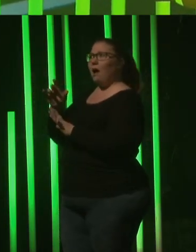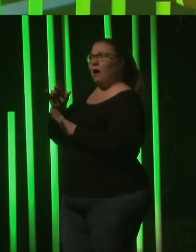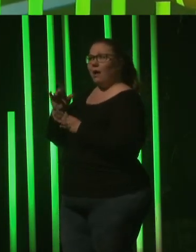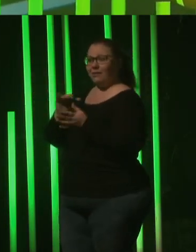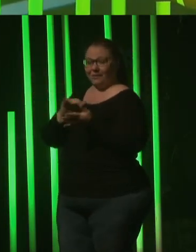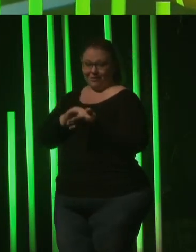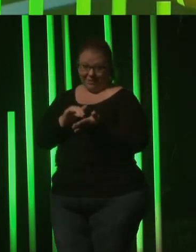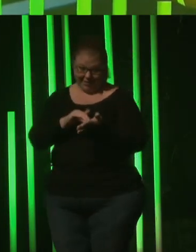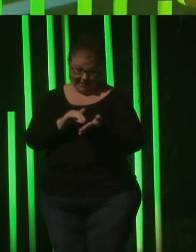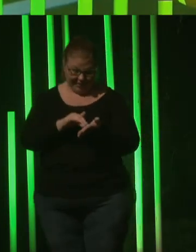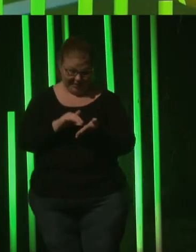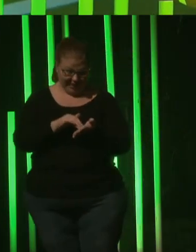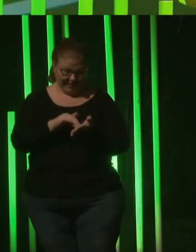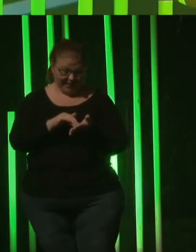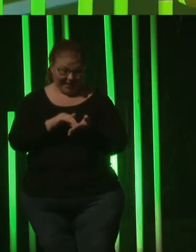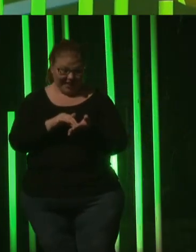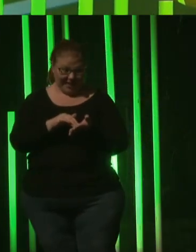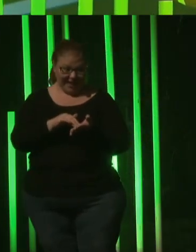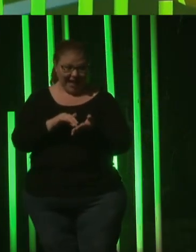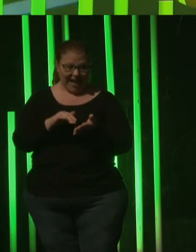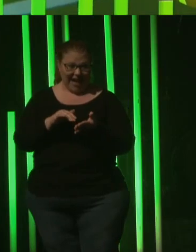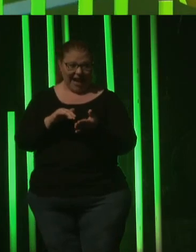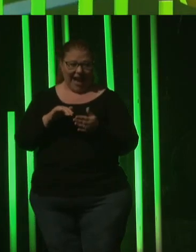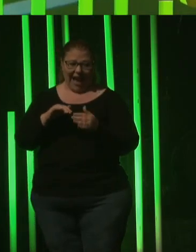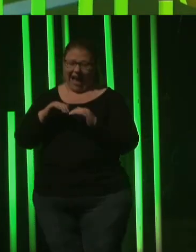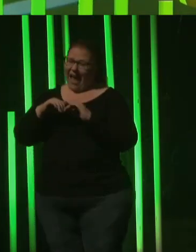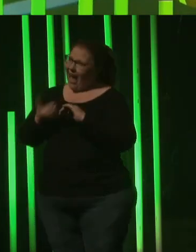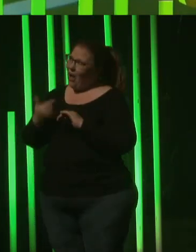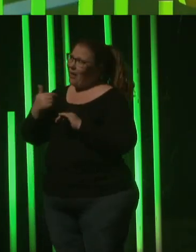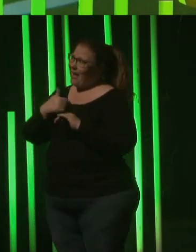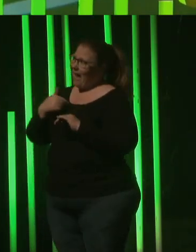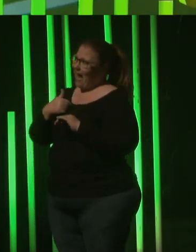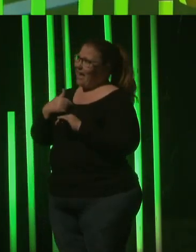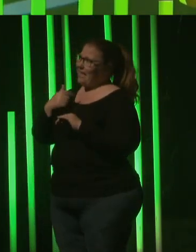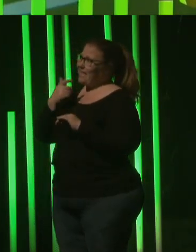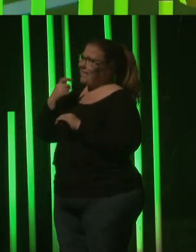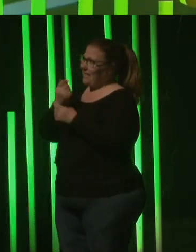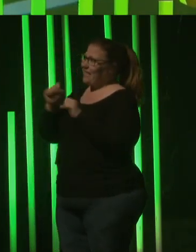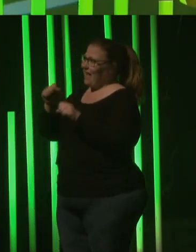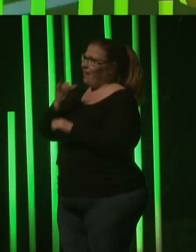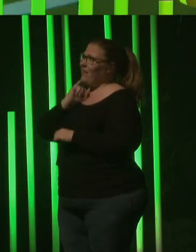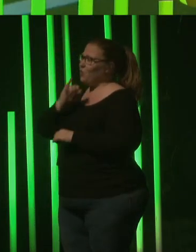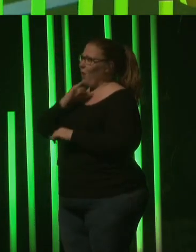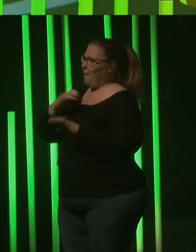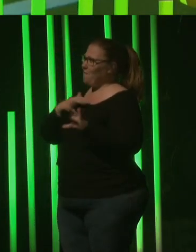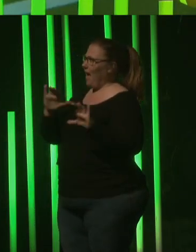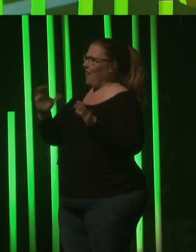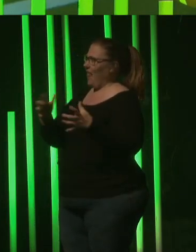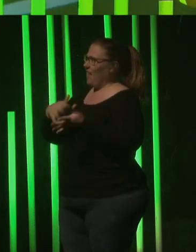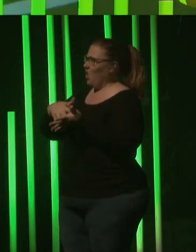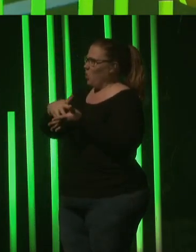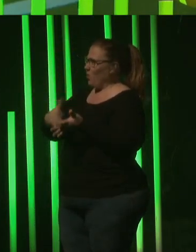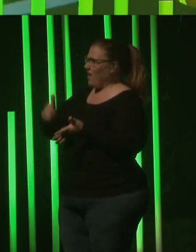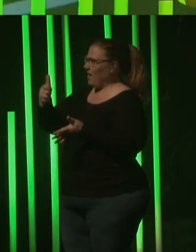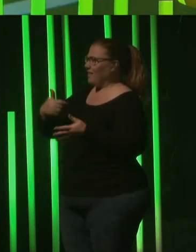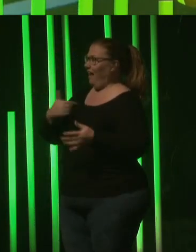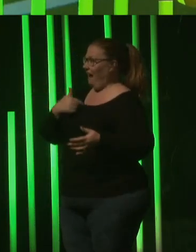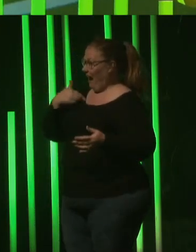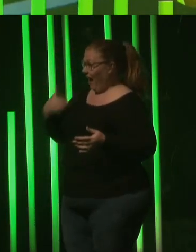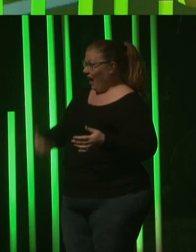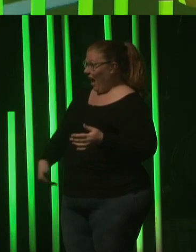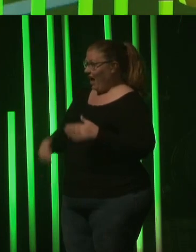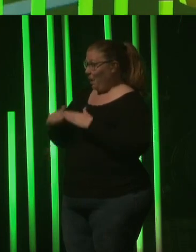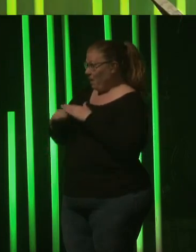Gideon replied, but how can I save Israel? My clan is the weakest in Manasseh, and I am